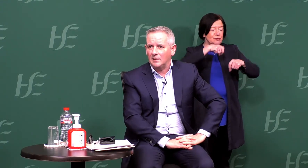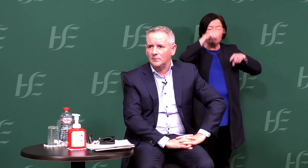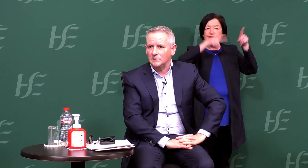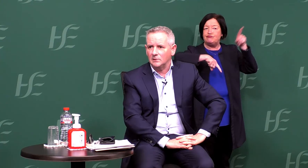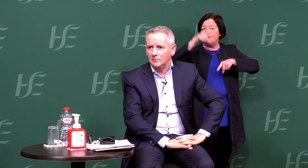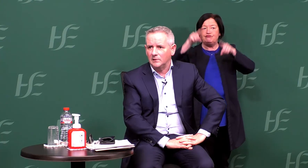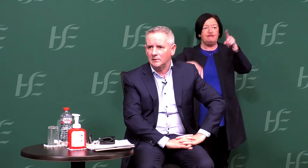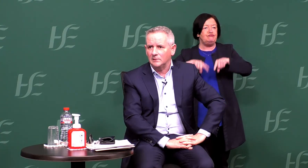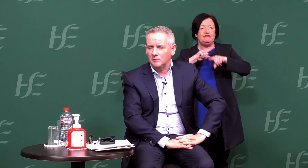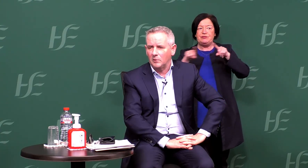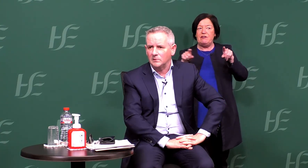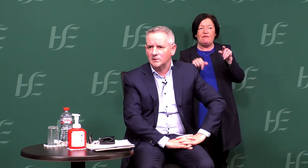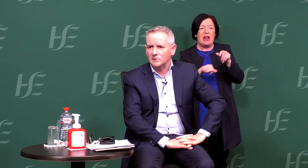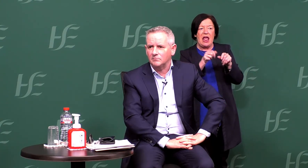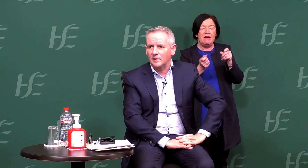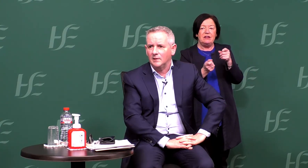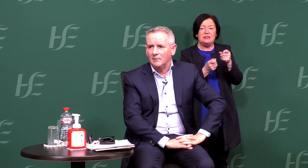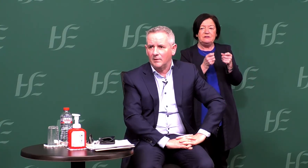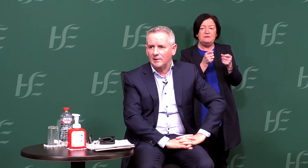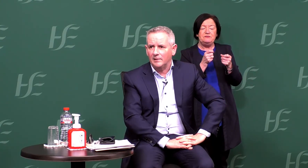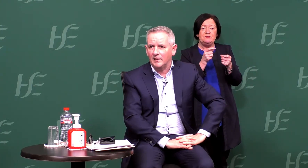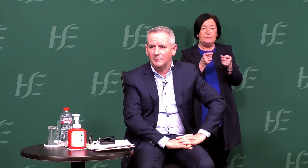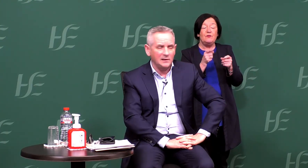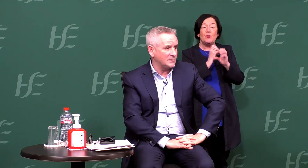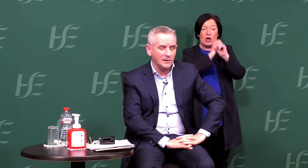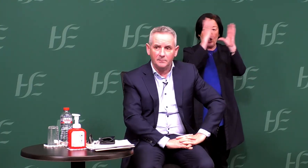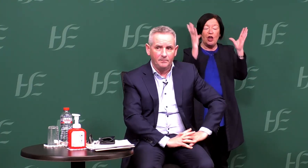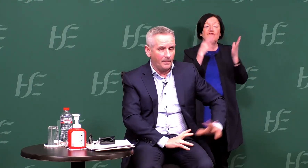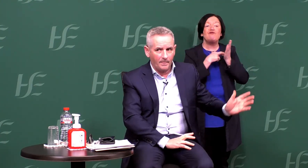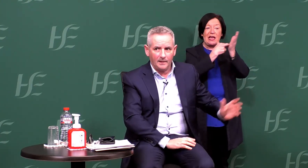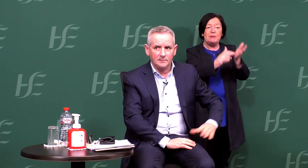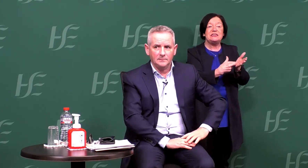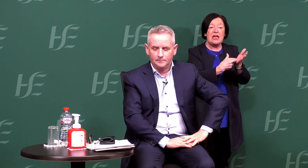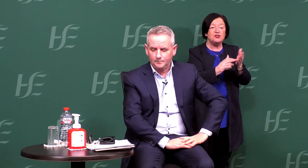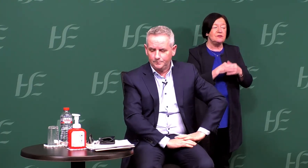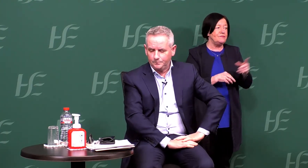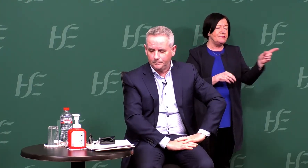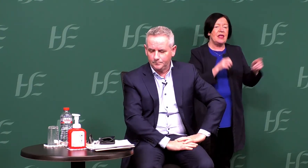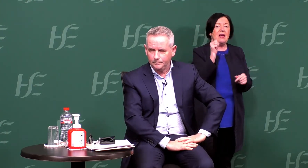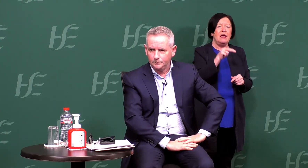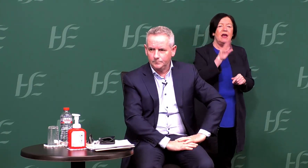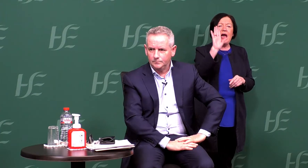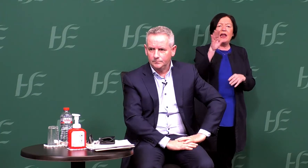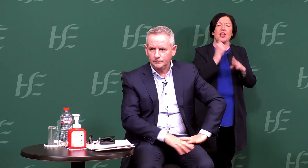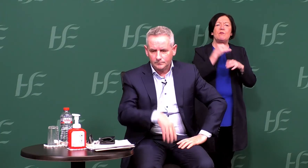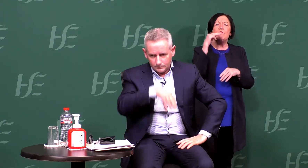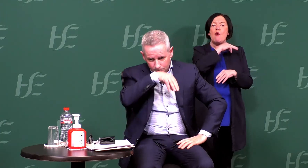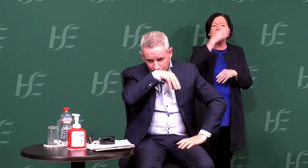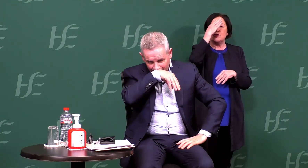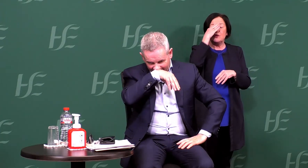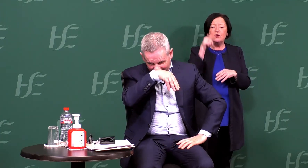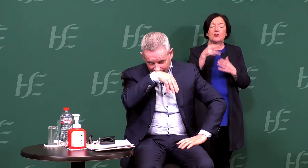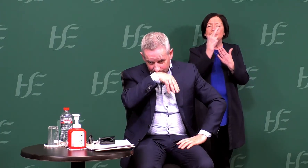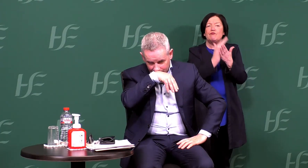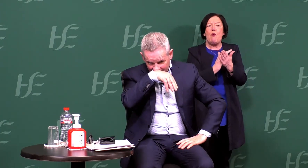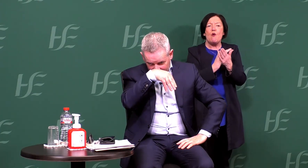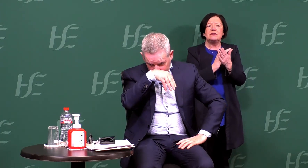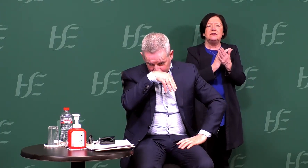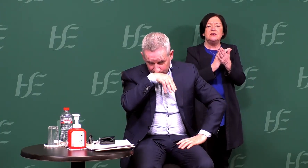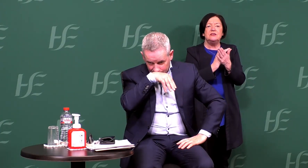factors, which overall the report sets very clear recommendations on. Andrew? Yeah, and important to note as well that the report doesn't